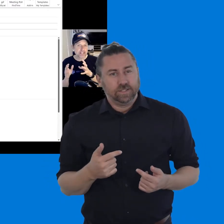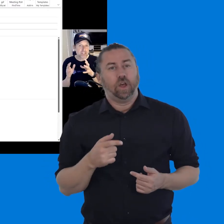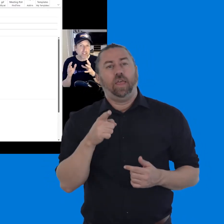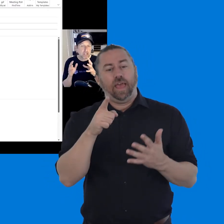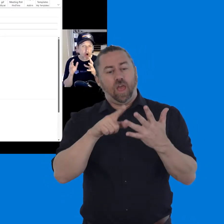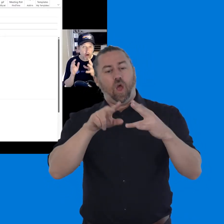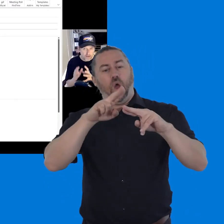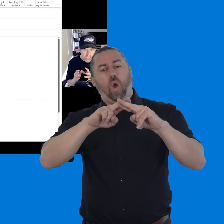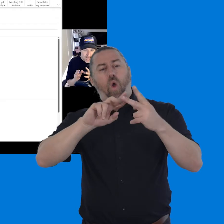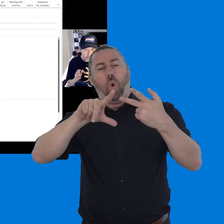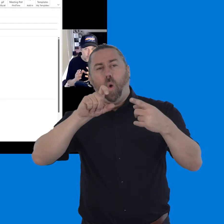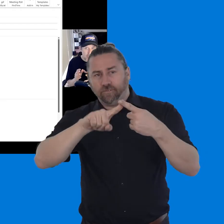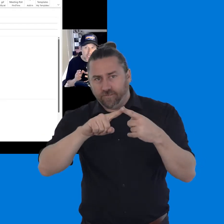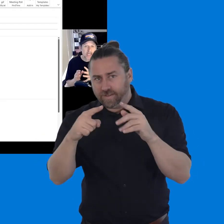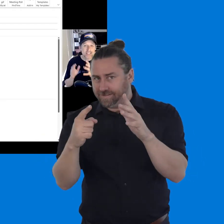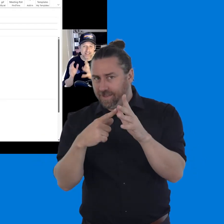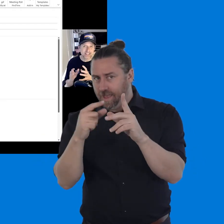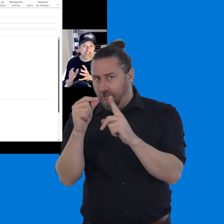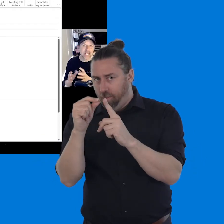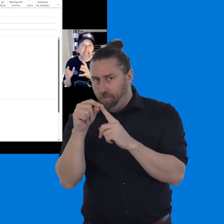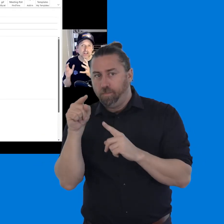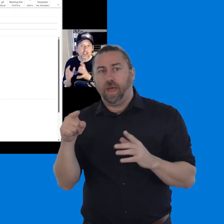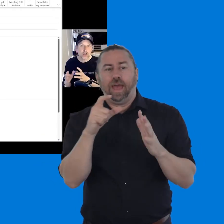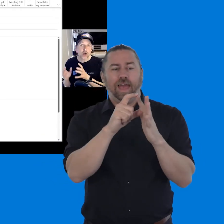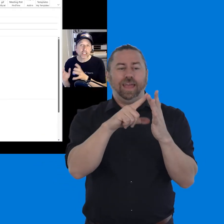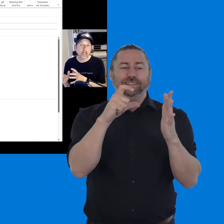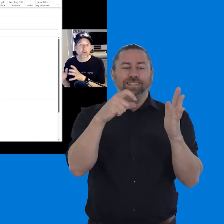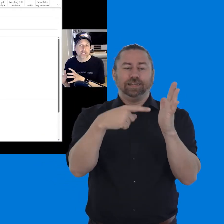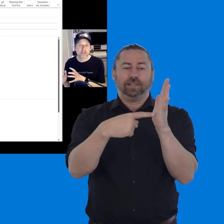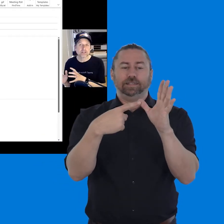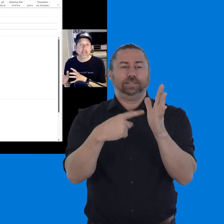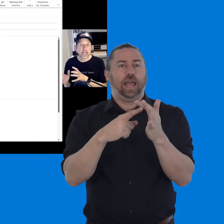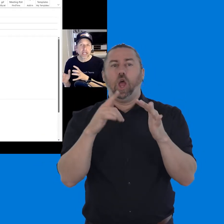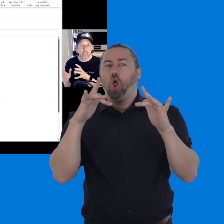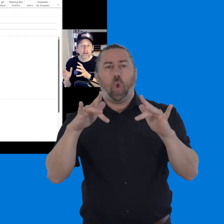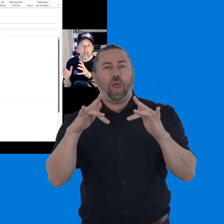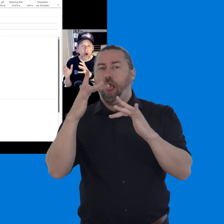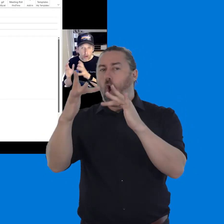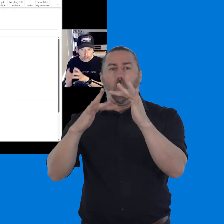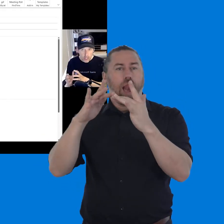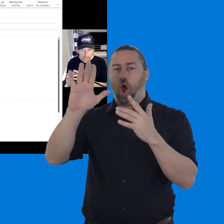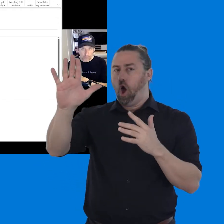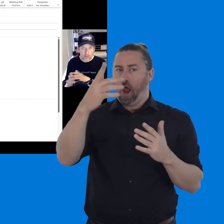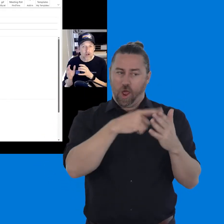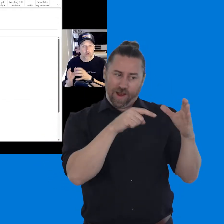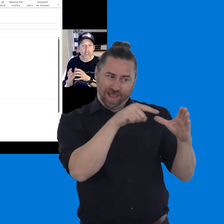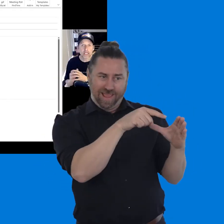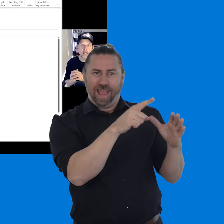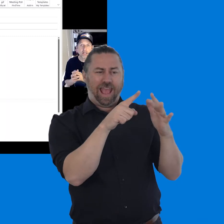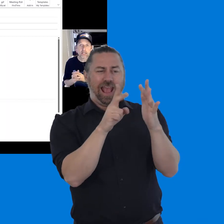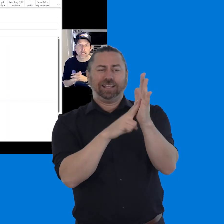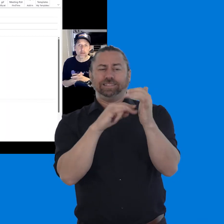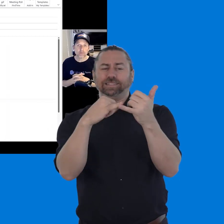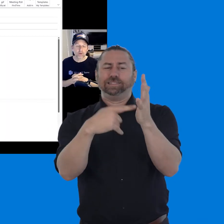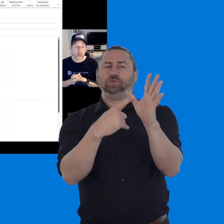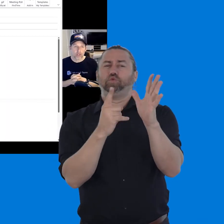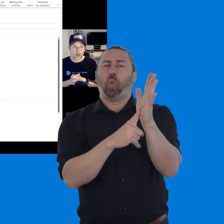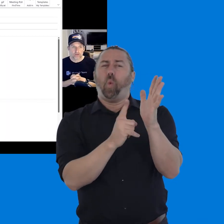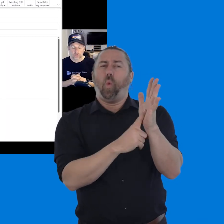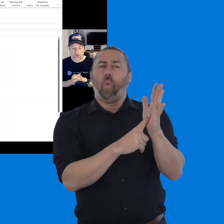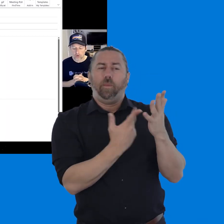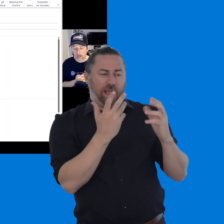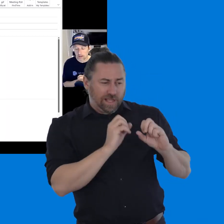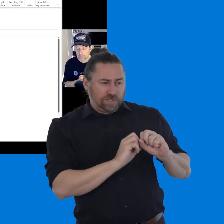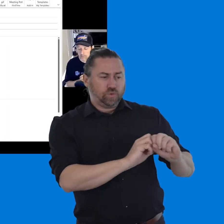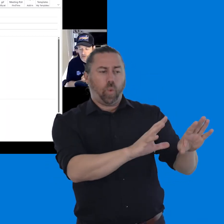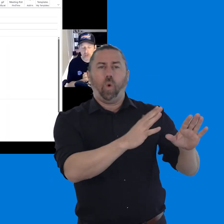stress that that's in the Office app. Okay, dictate is not yet present in the online app. It's only in the